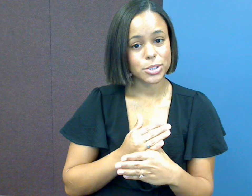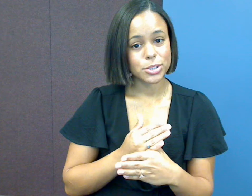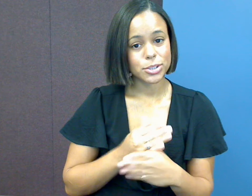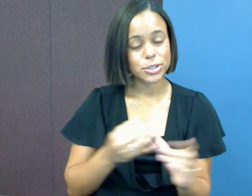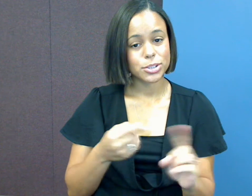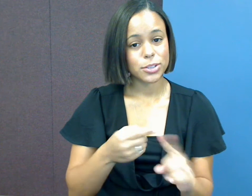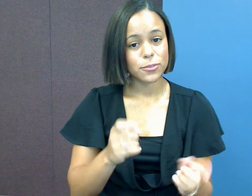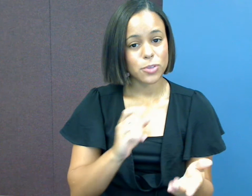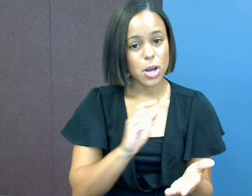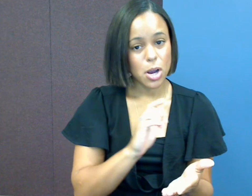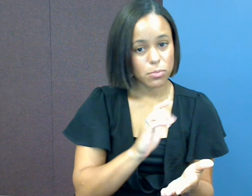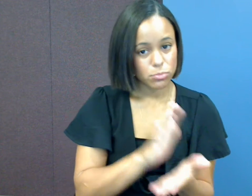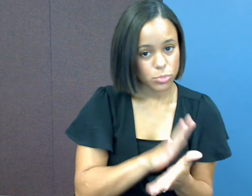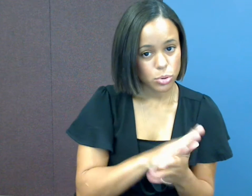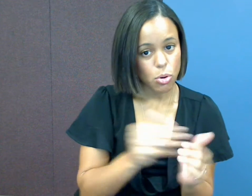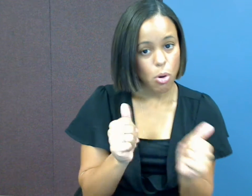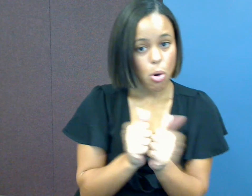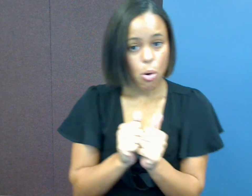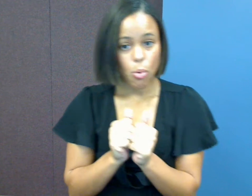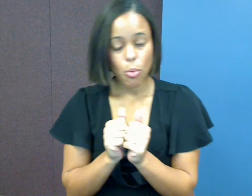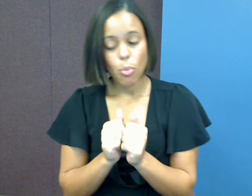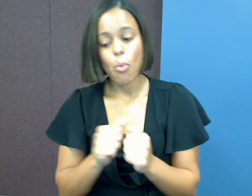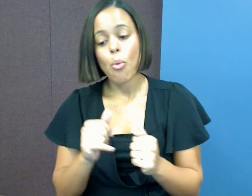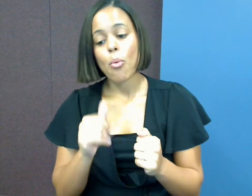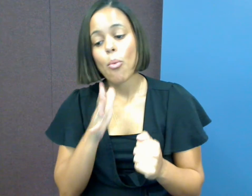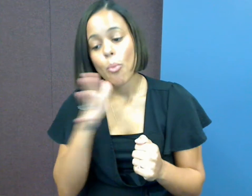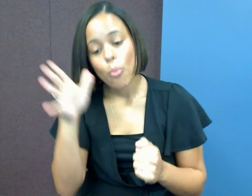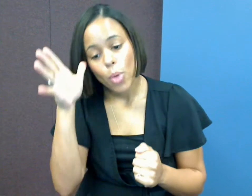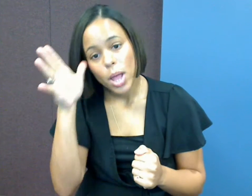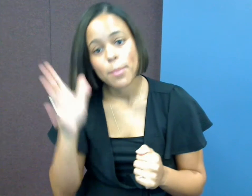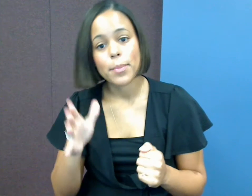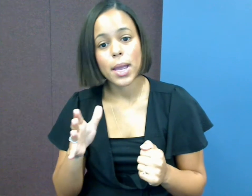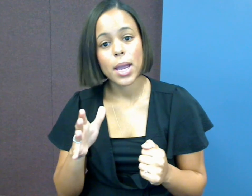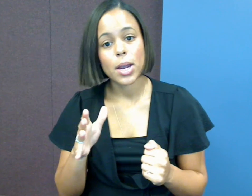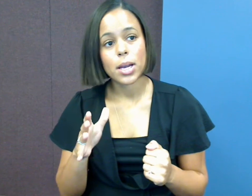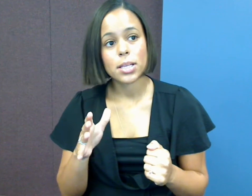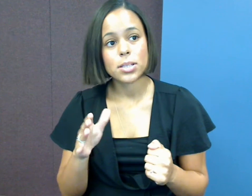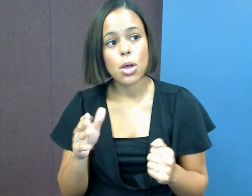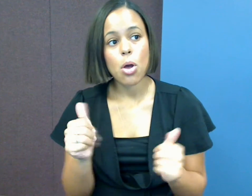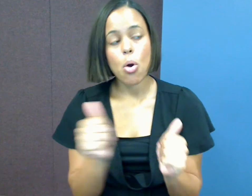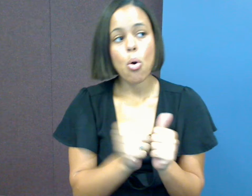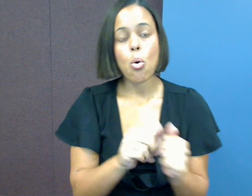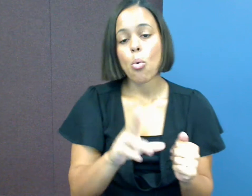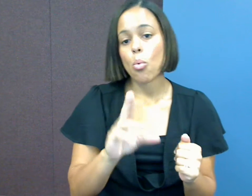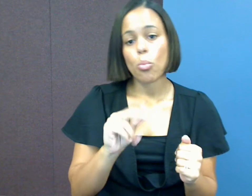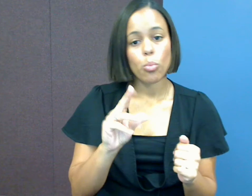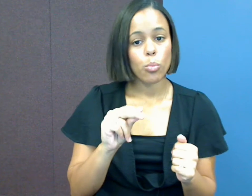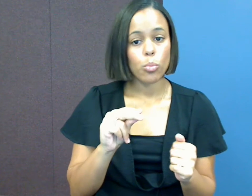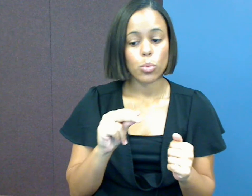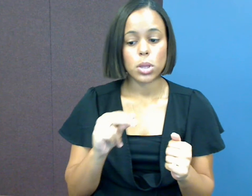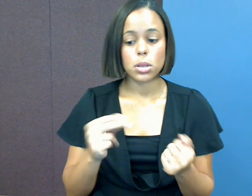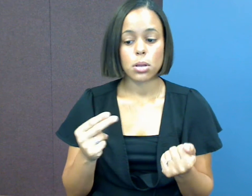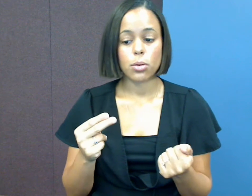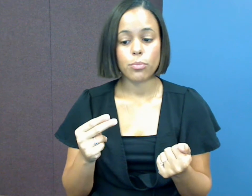this information with anybody and everybody who asks for it. And that's called directory information. Every college and